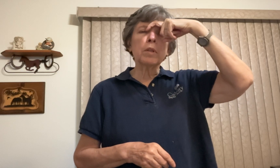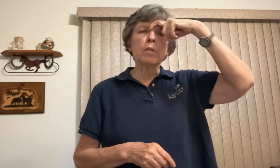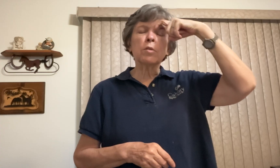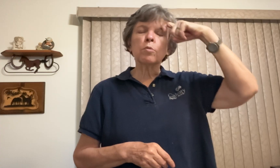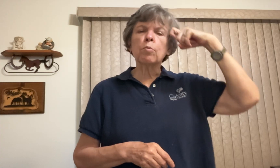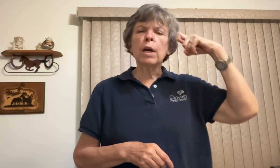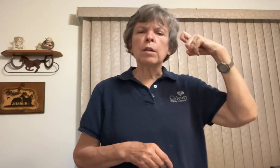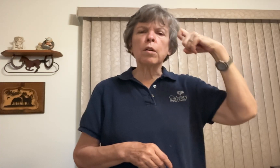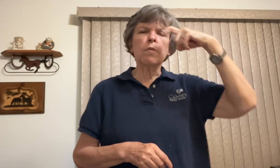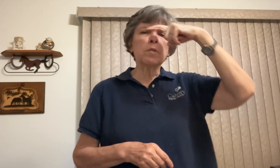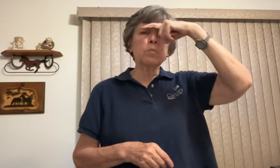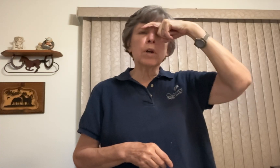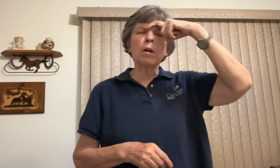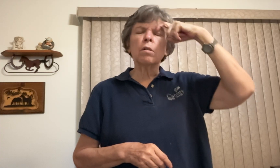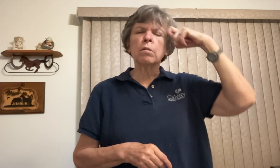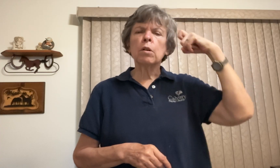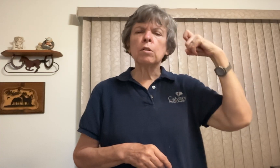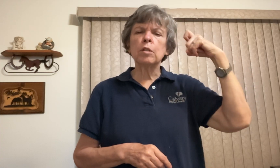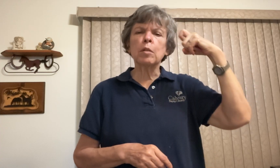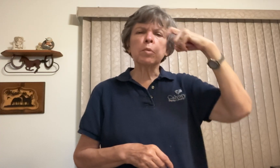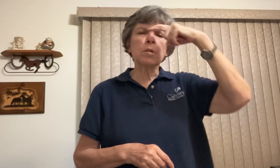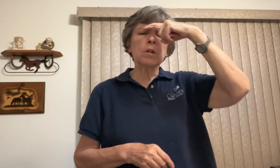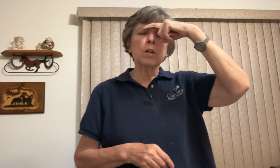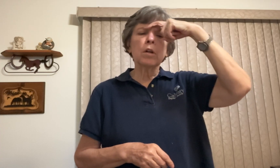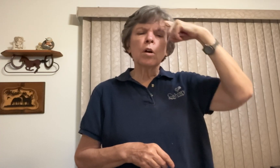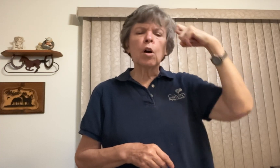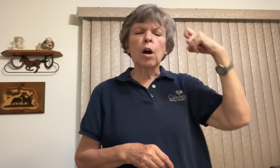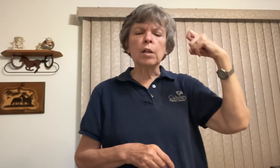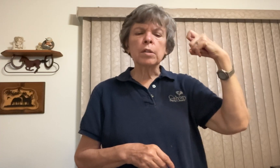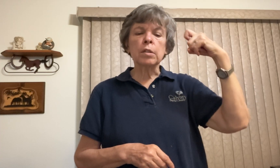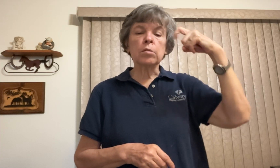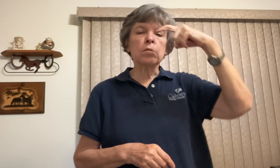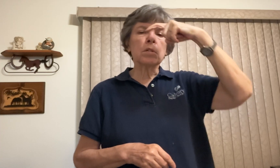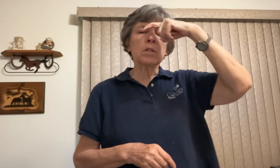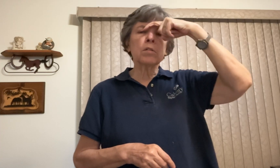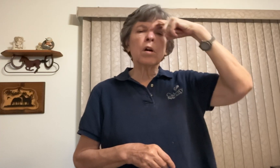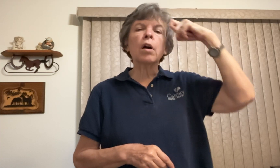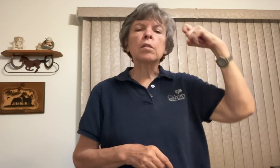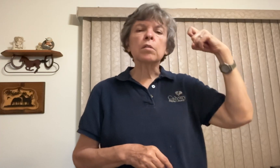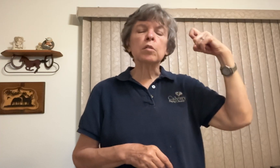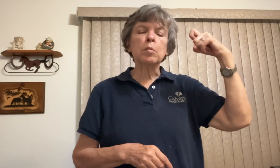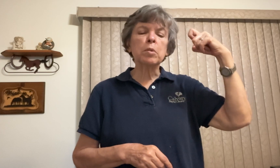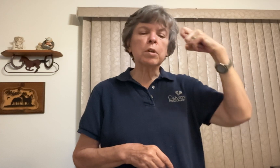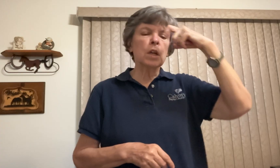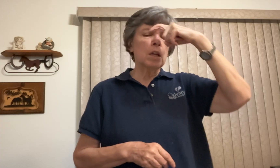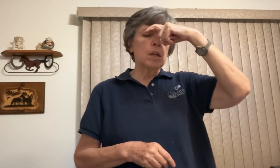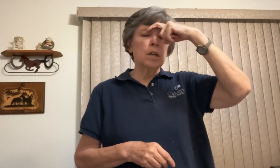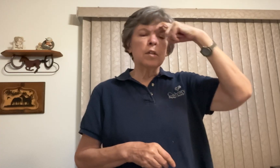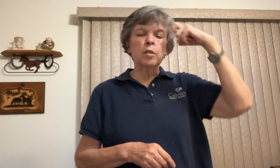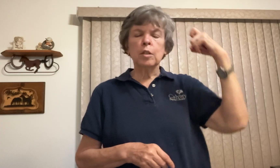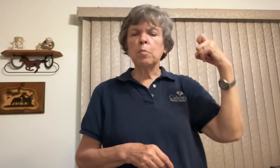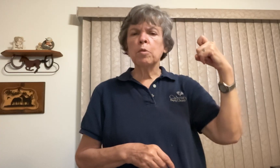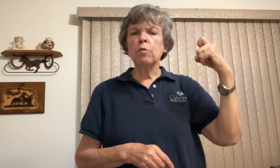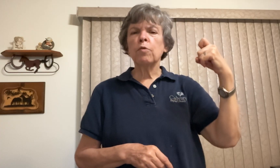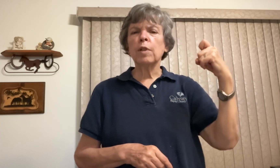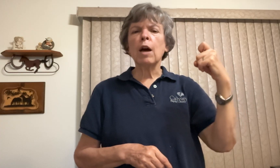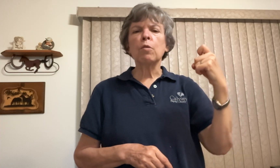the sweat off your brow. Summer, hot, and it certainly is hot this summer. Summer flowers.